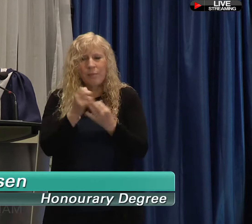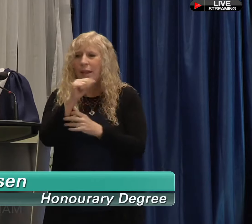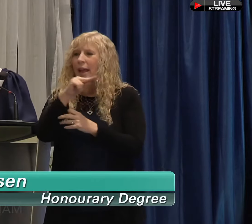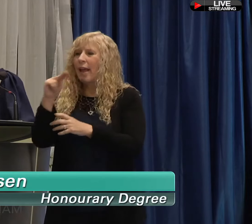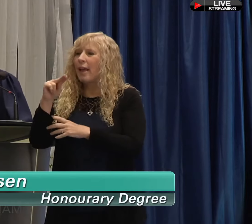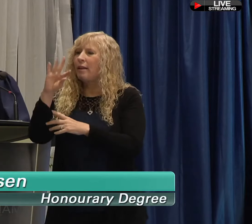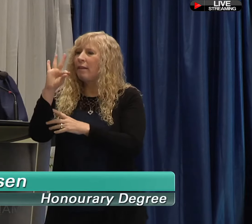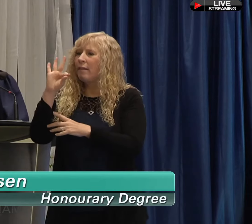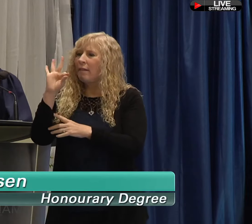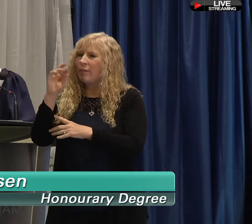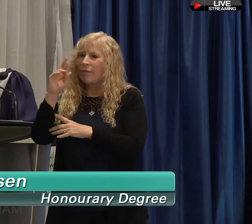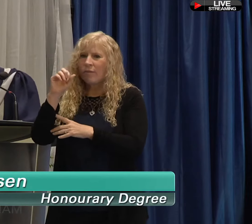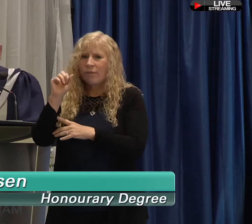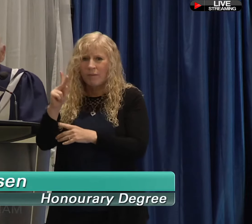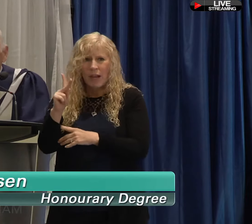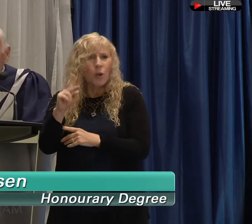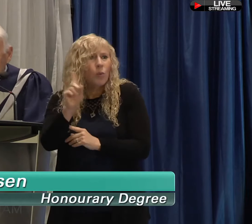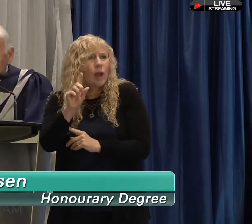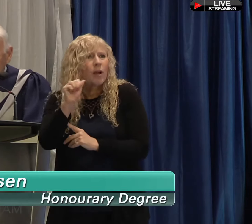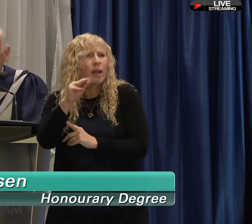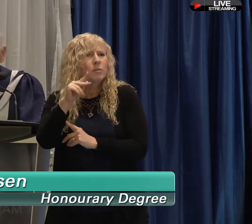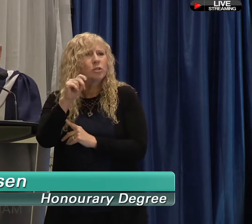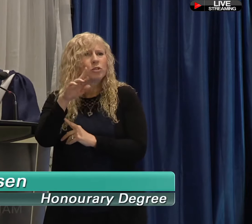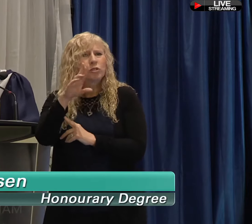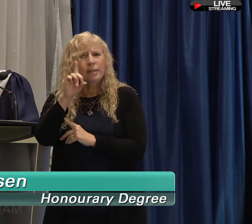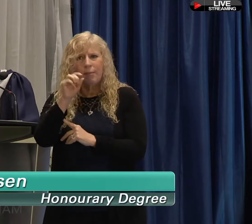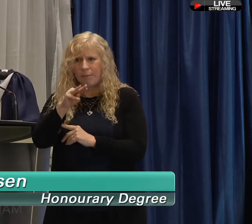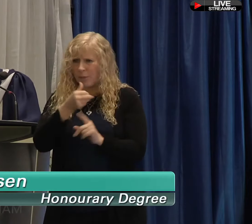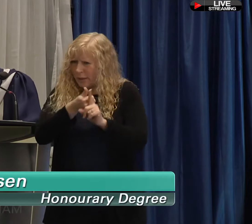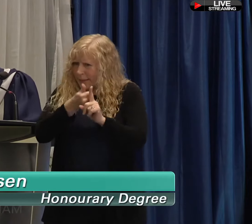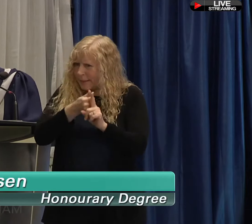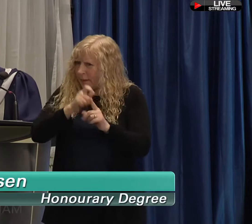Amsterdam. She kept a diary